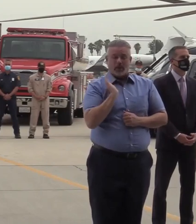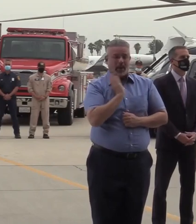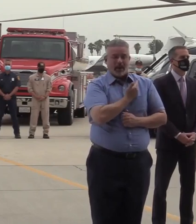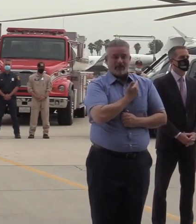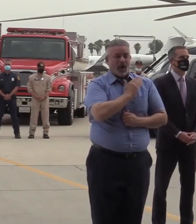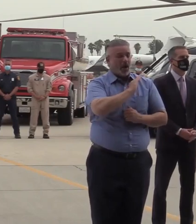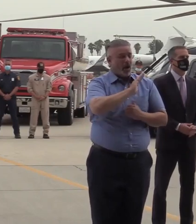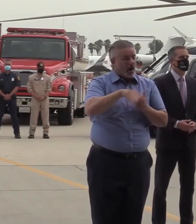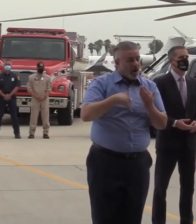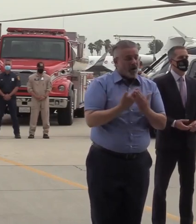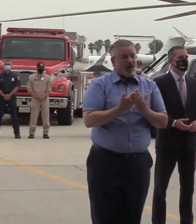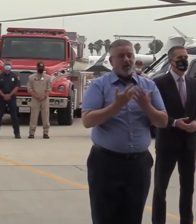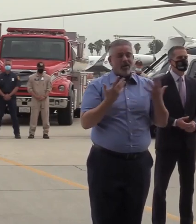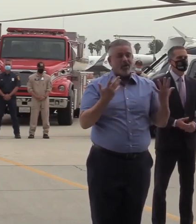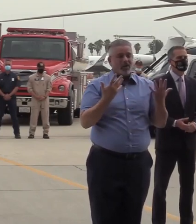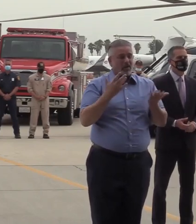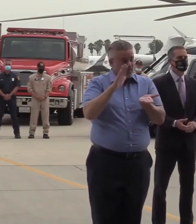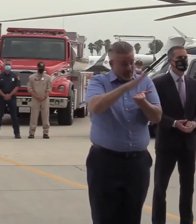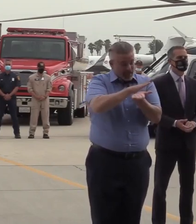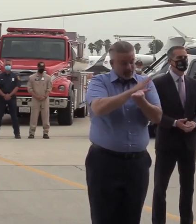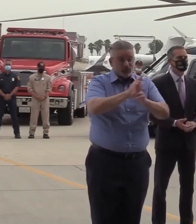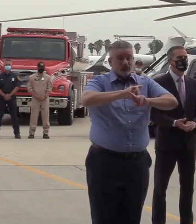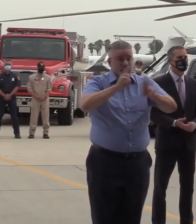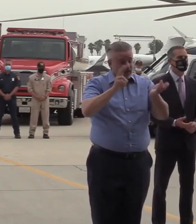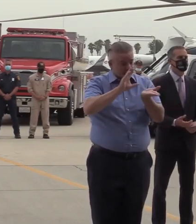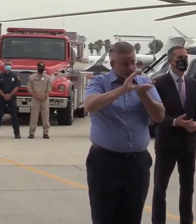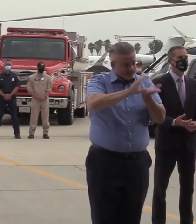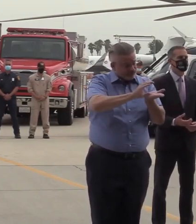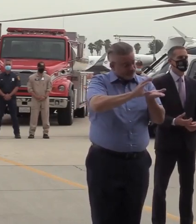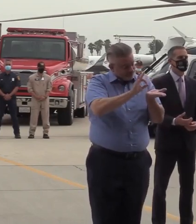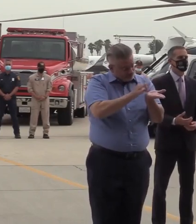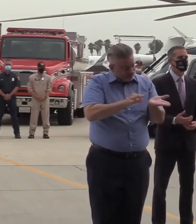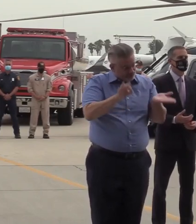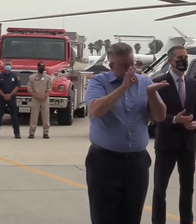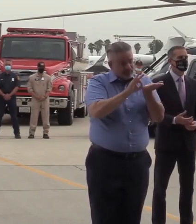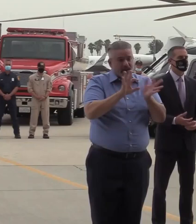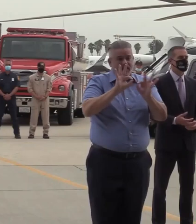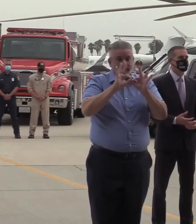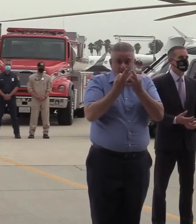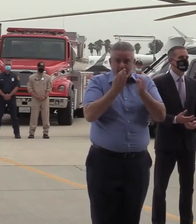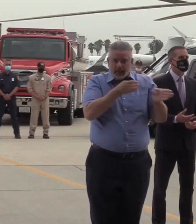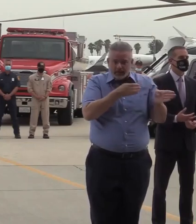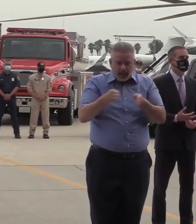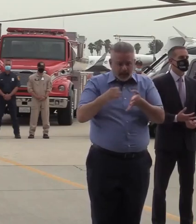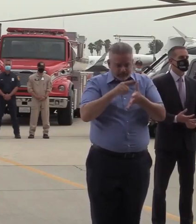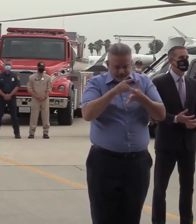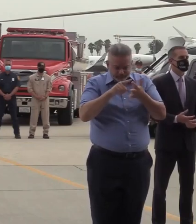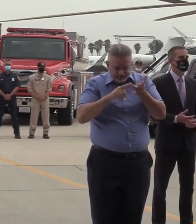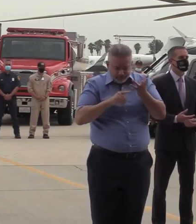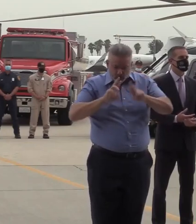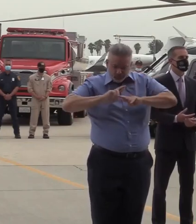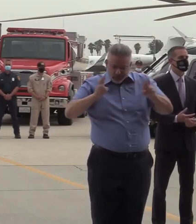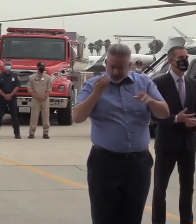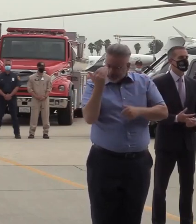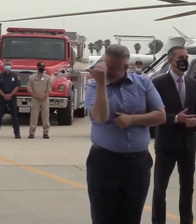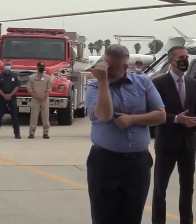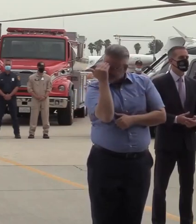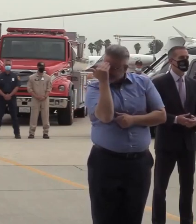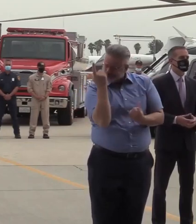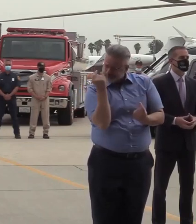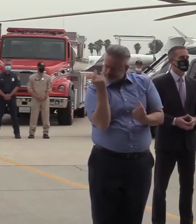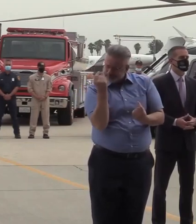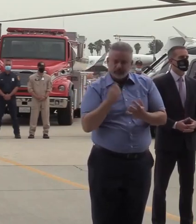have all of our important documents together and that we have a family plan. As the mayor mentioned many